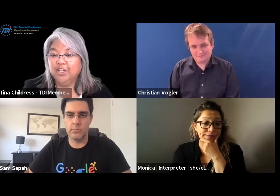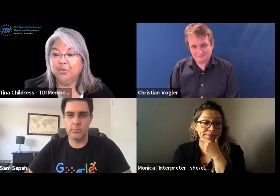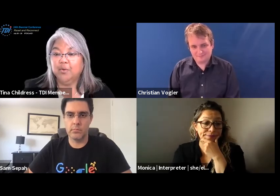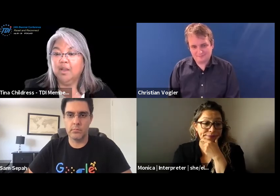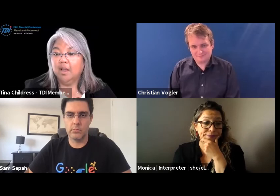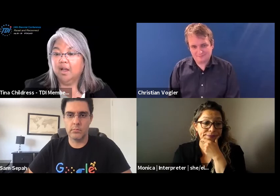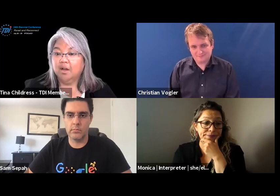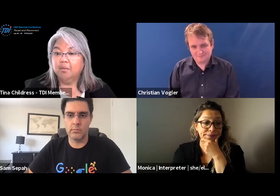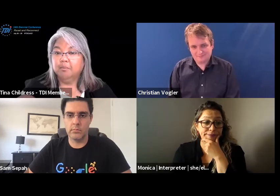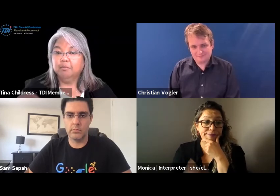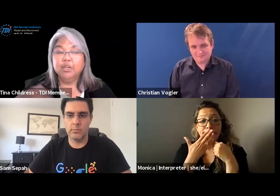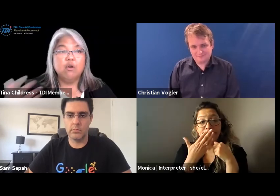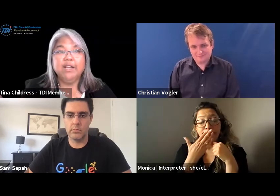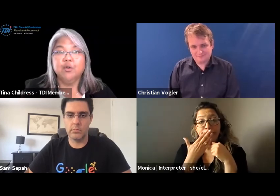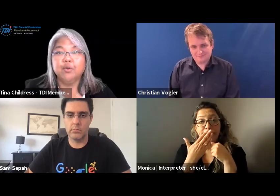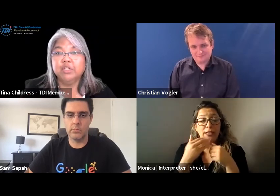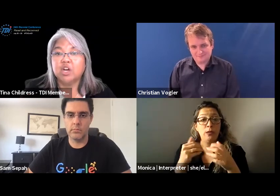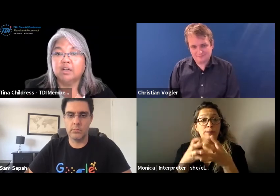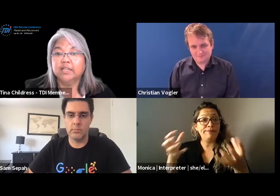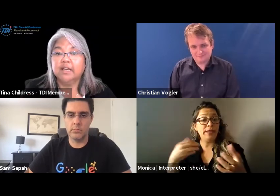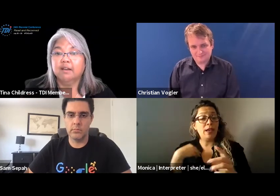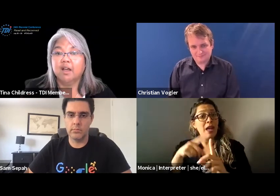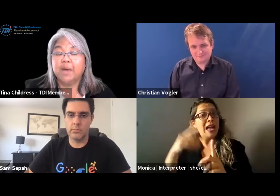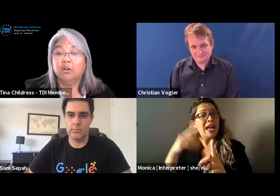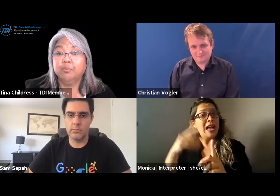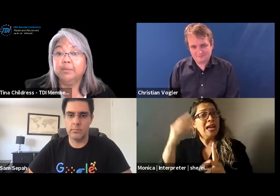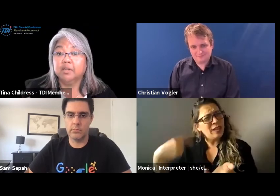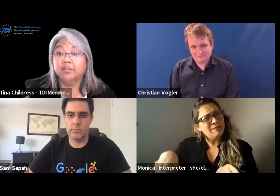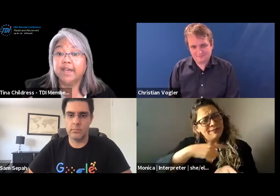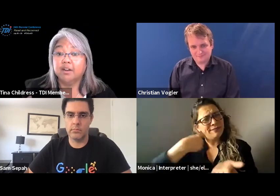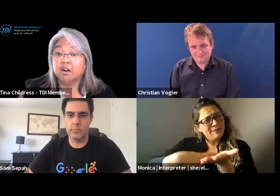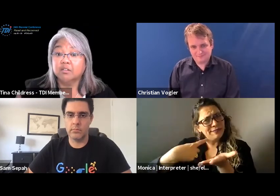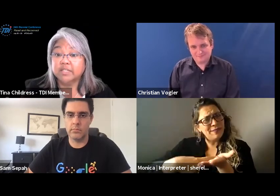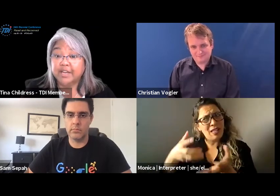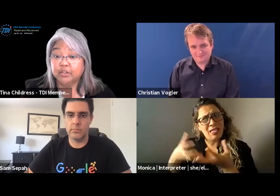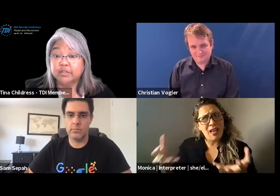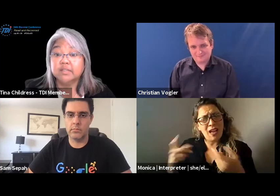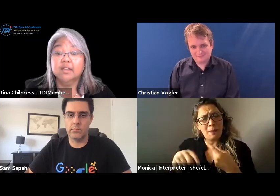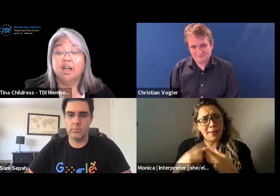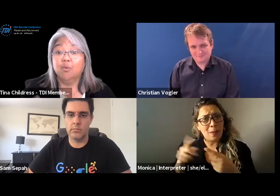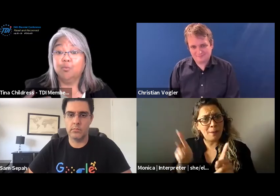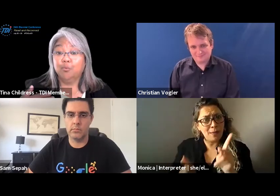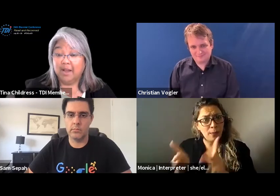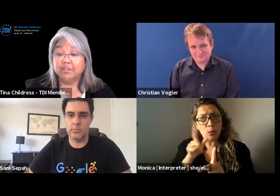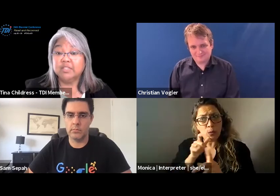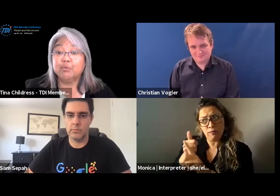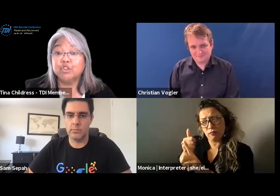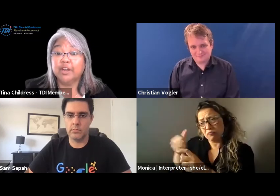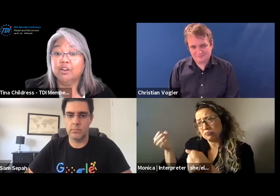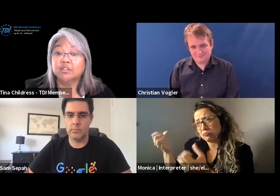Thank you. I know that we talk a lot about people that are signers. Obviously, we're talking